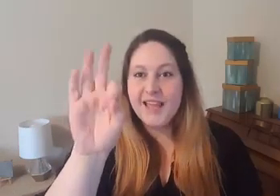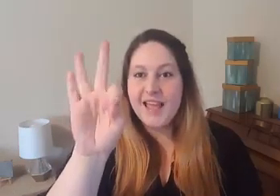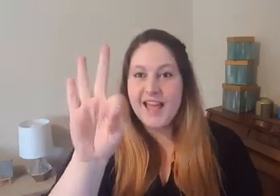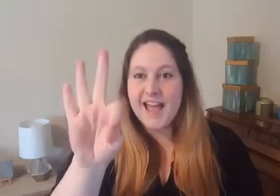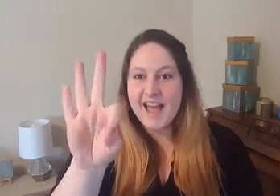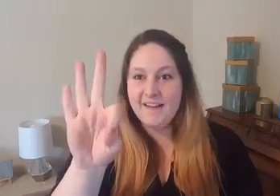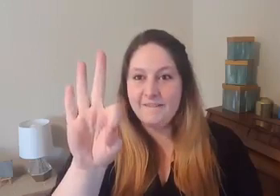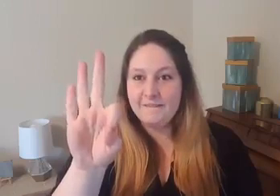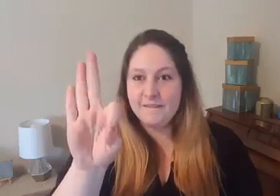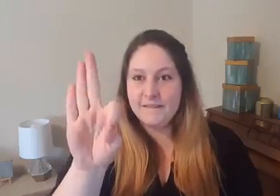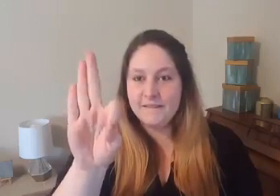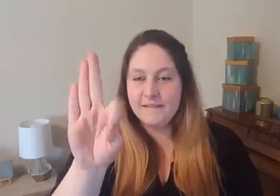F,